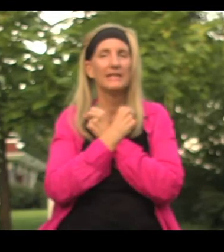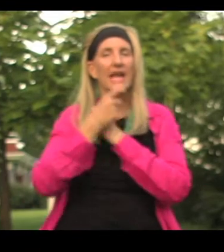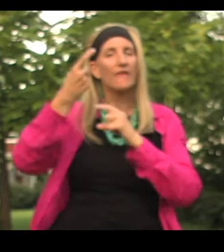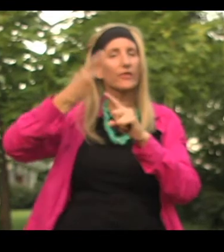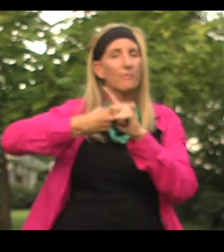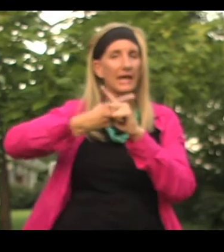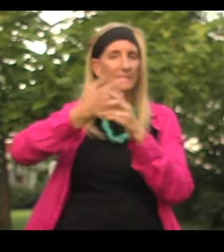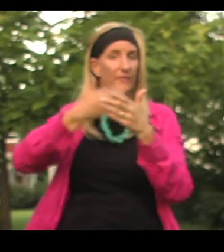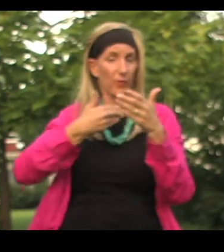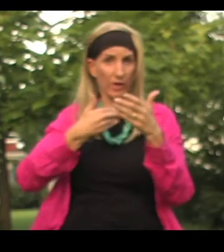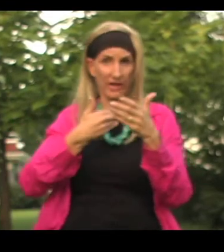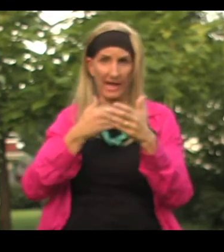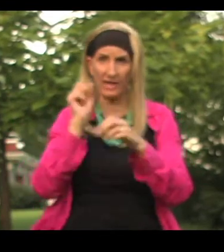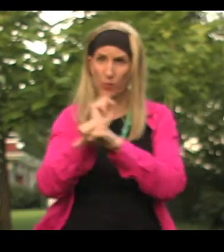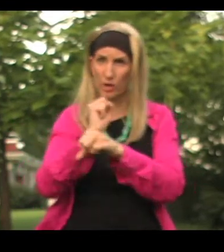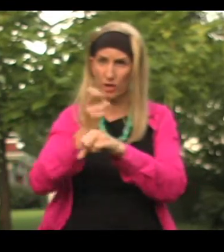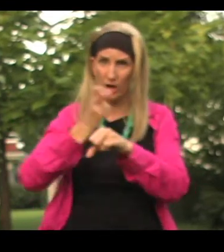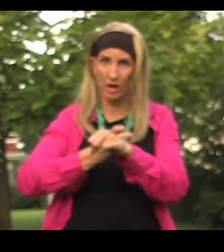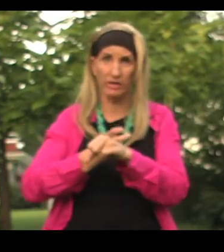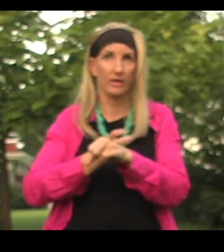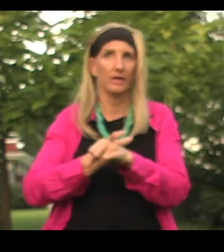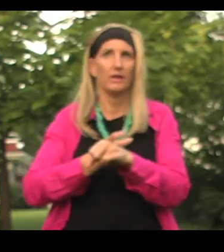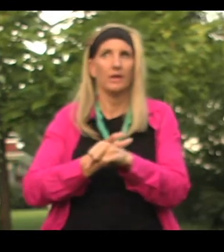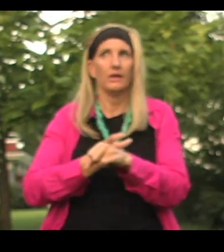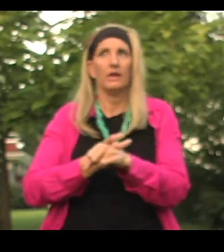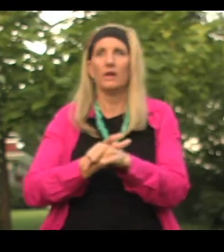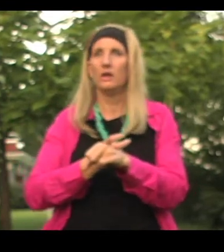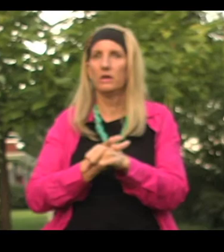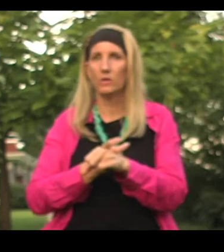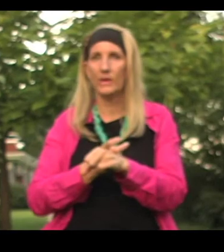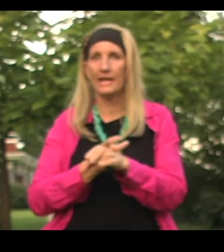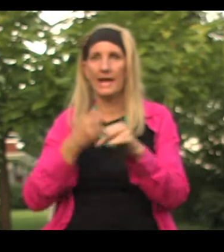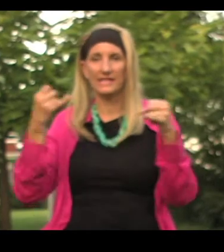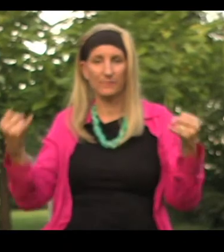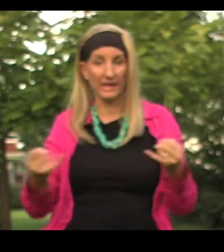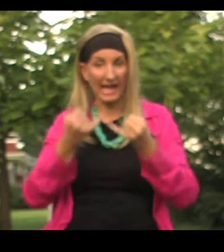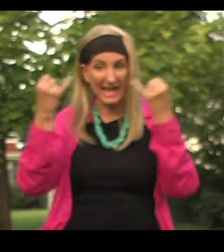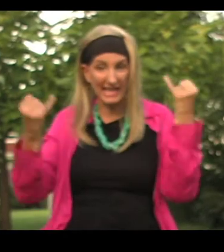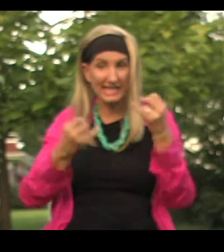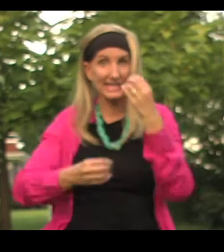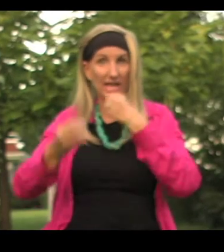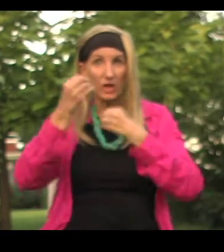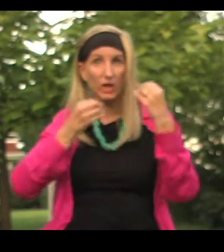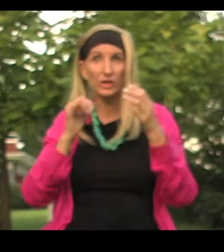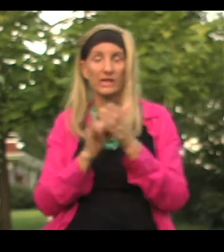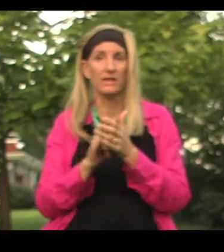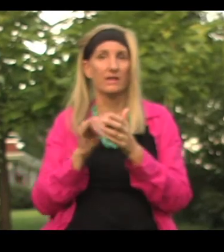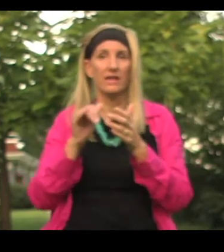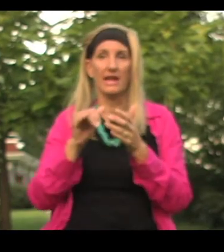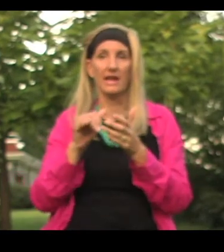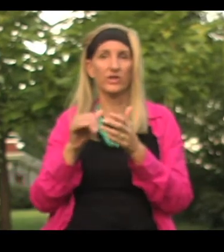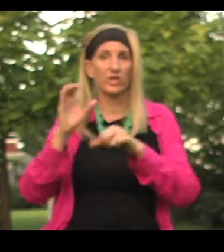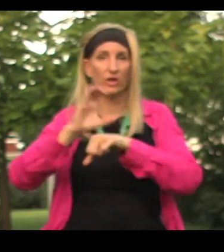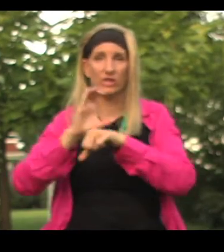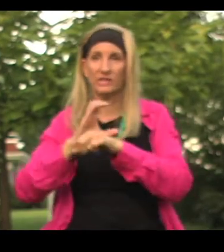And for months before that, I had worked hard. We had had spaghetti dinners, and the churches had